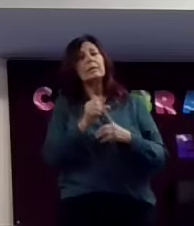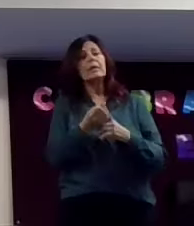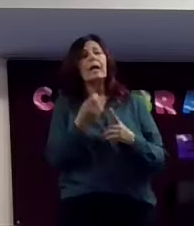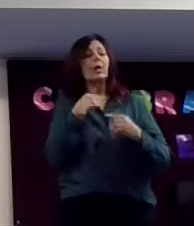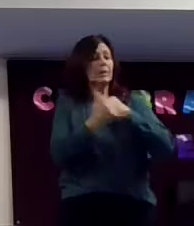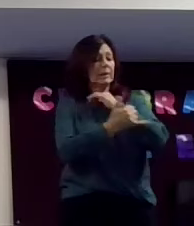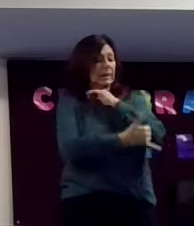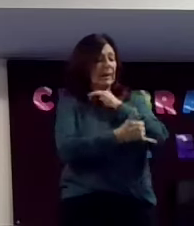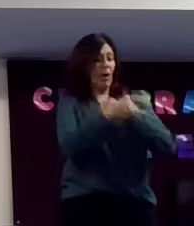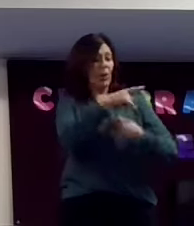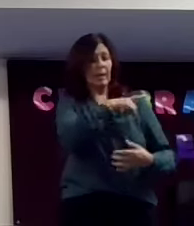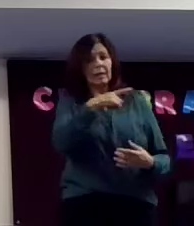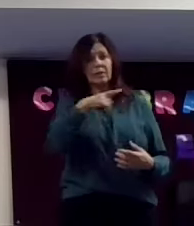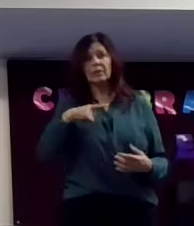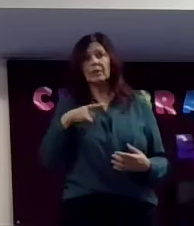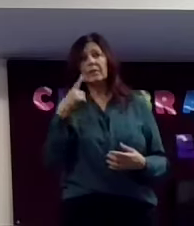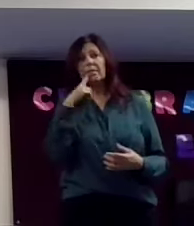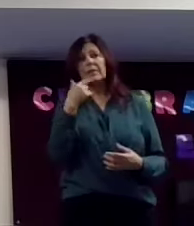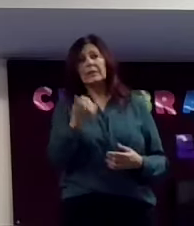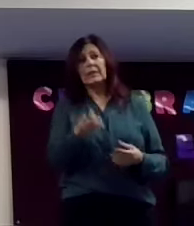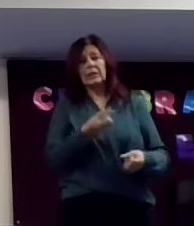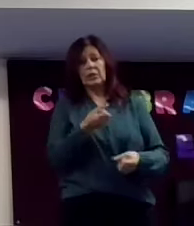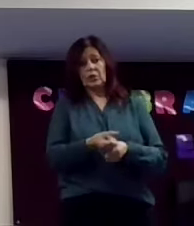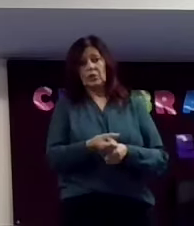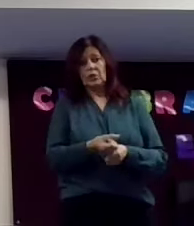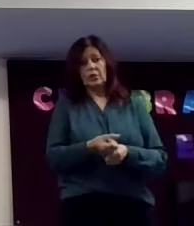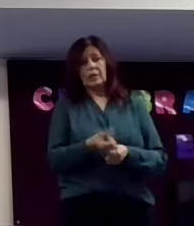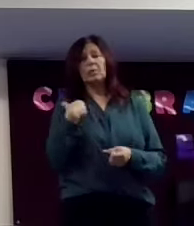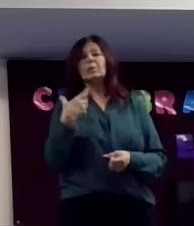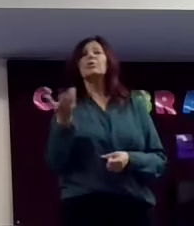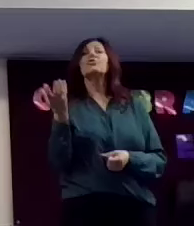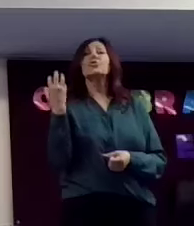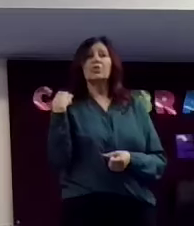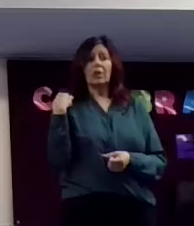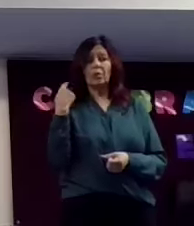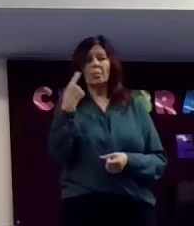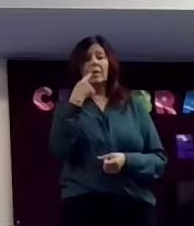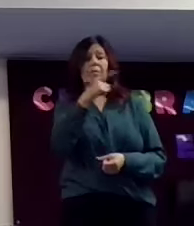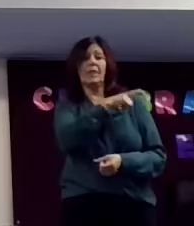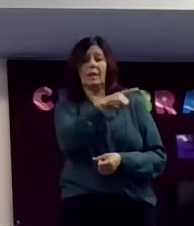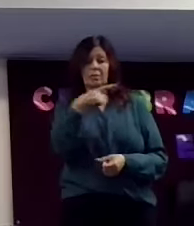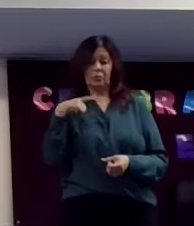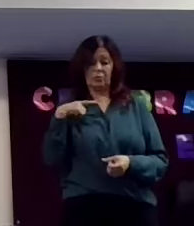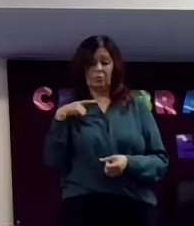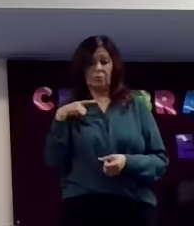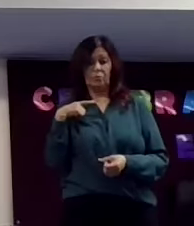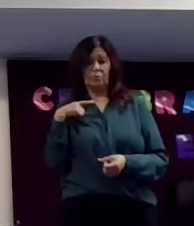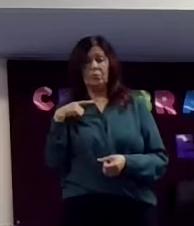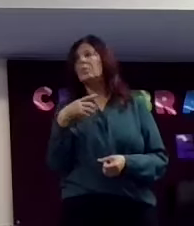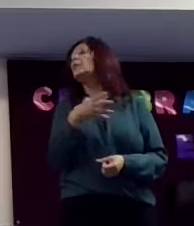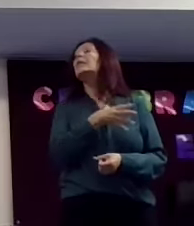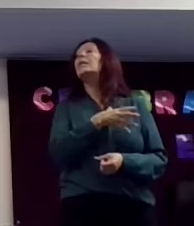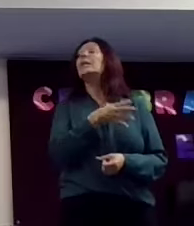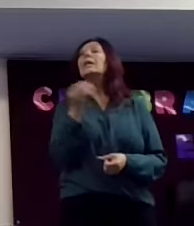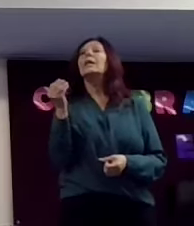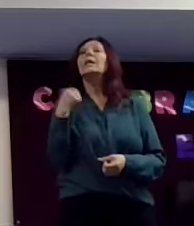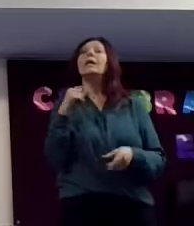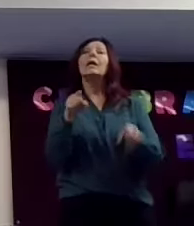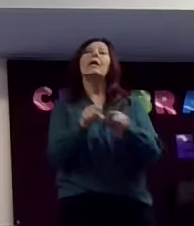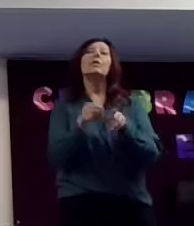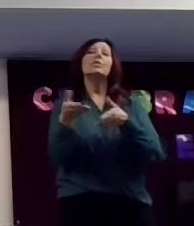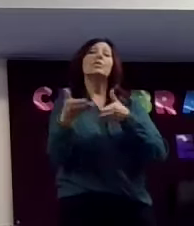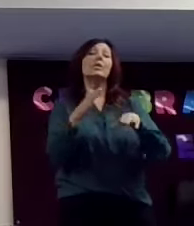a county legislator for 10 years. I became chairman of the legislature. And I